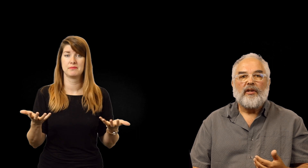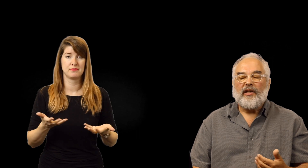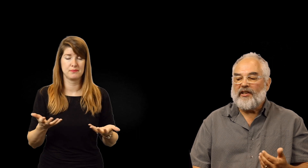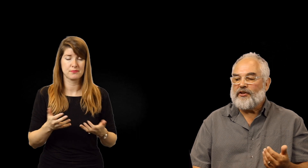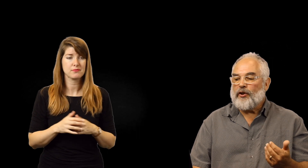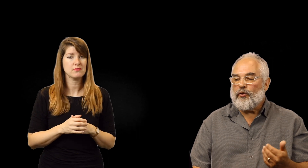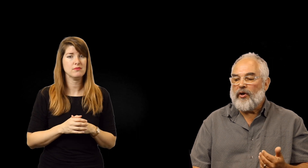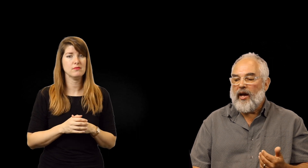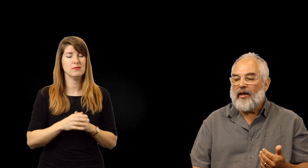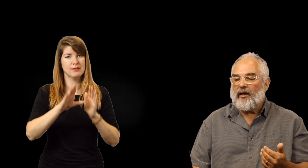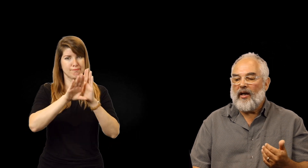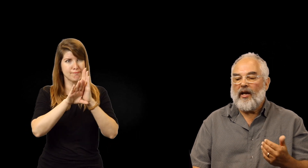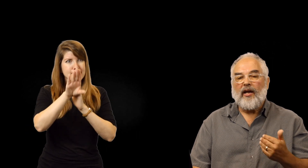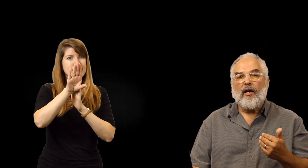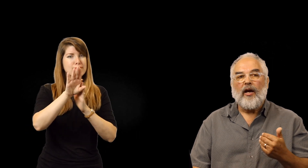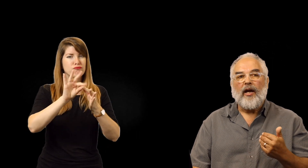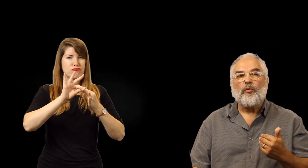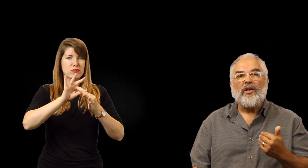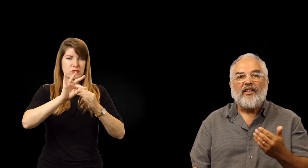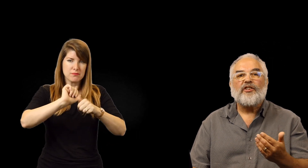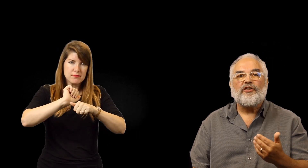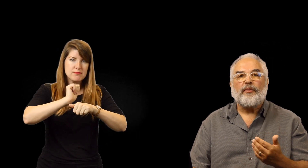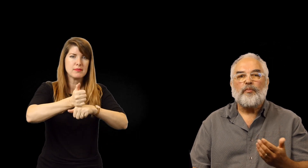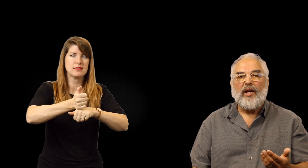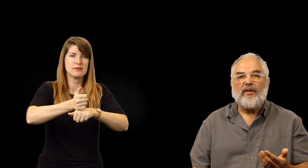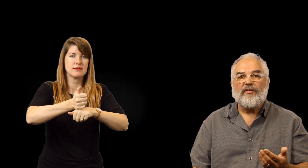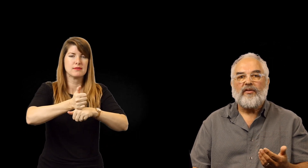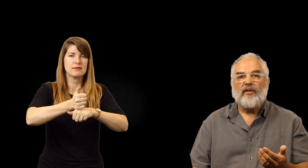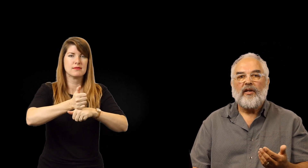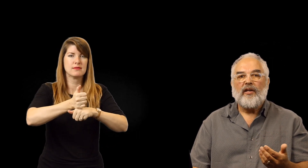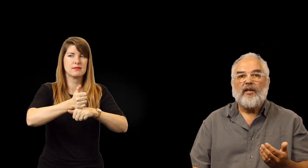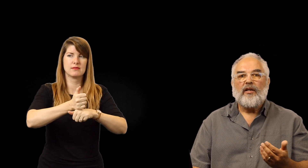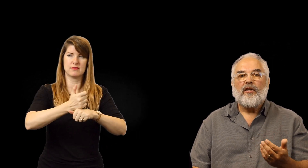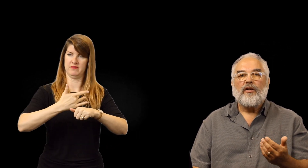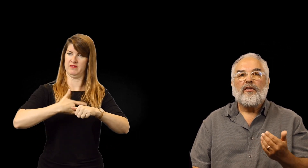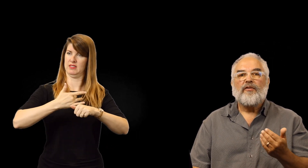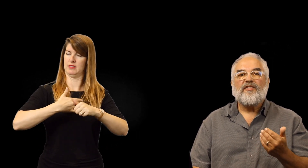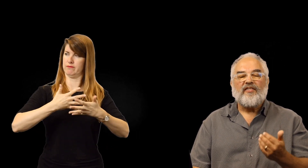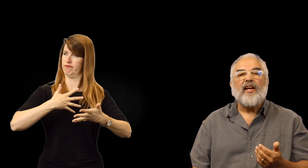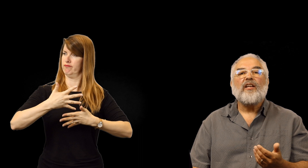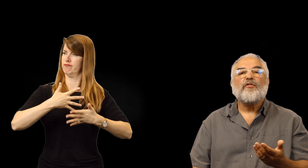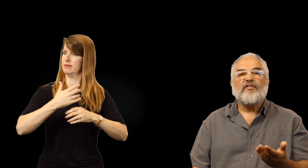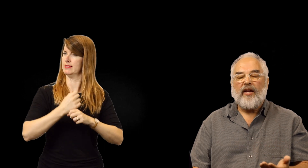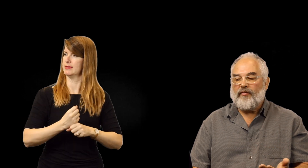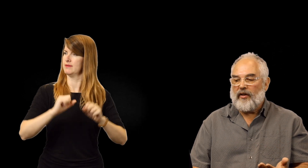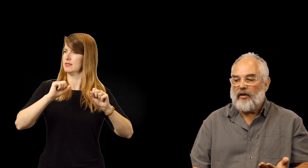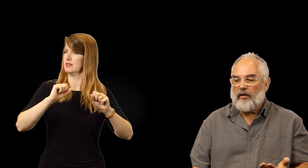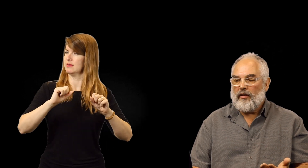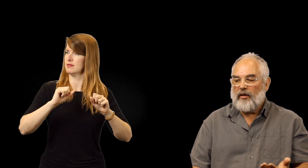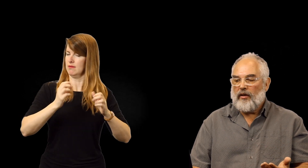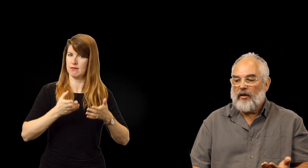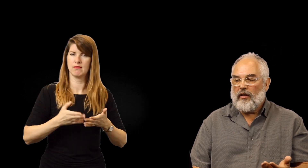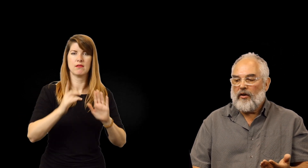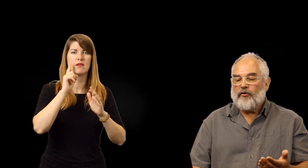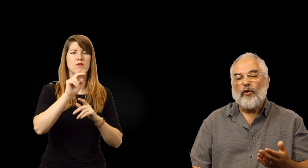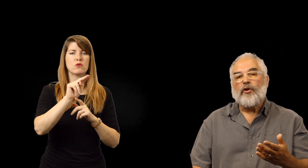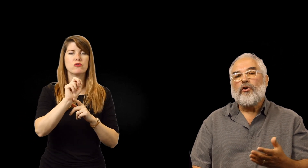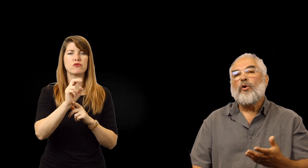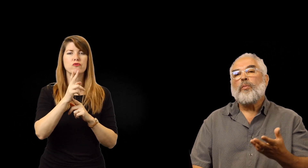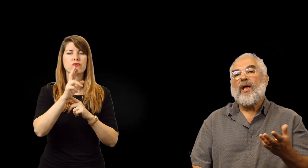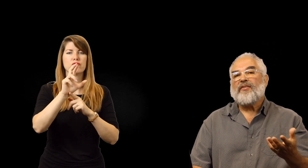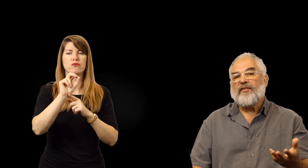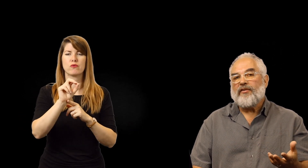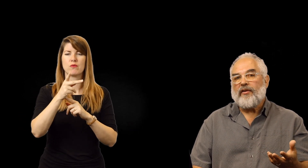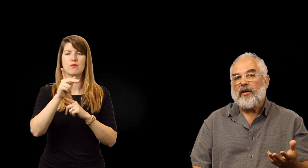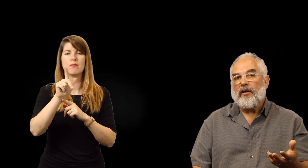challenge is to create a relationship-based state of safety so that